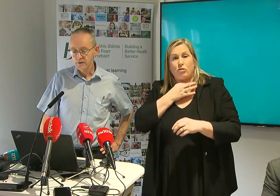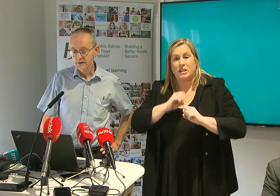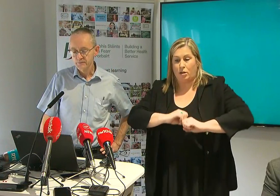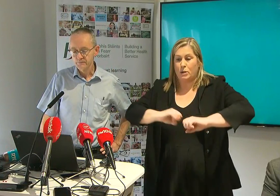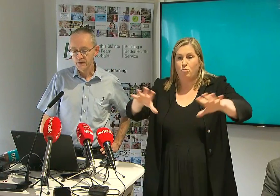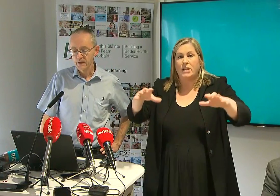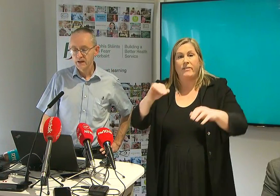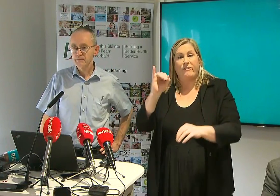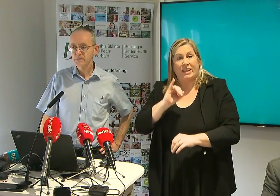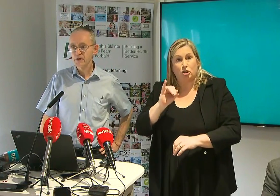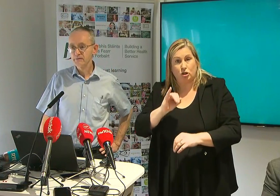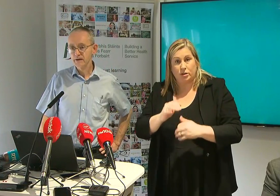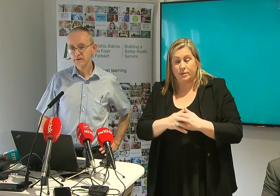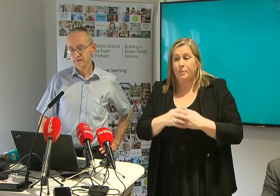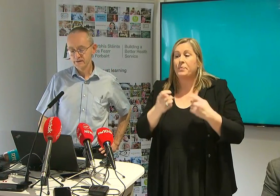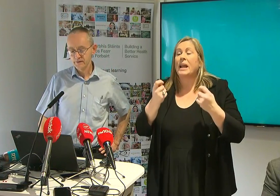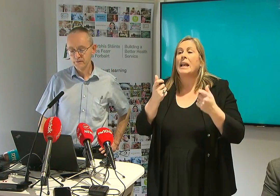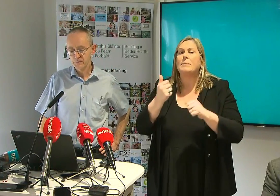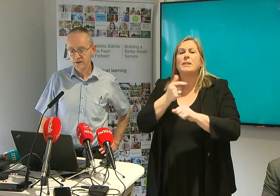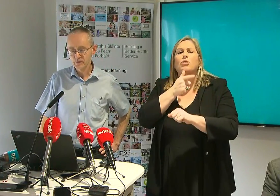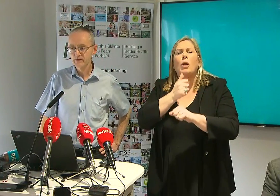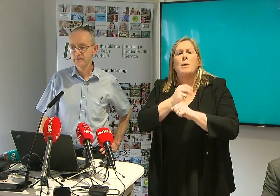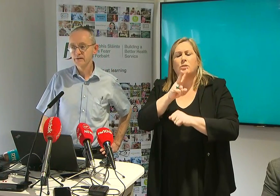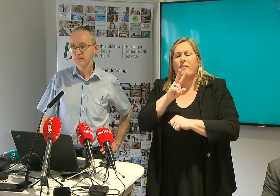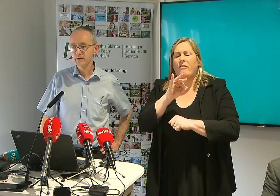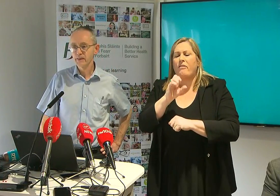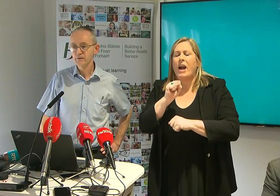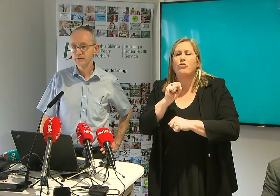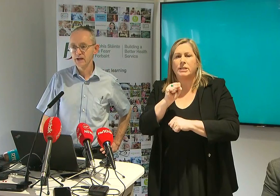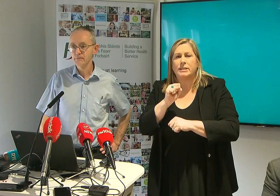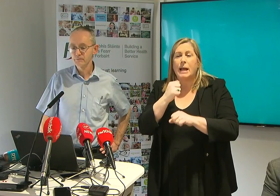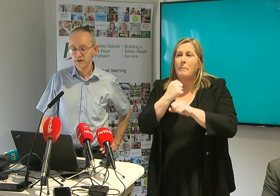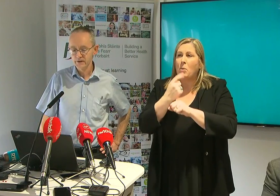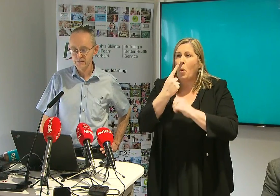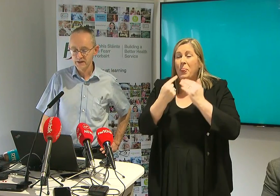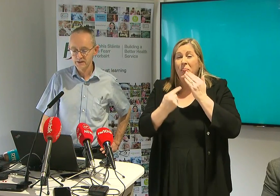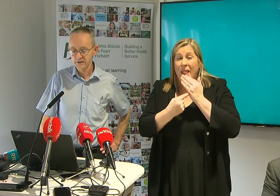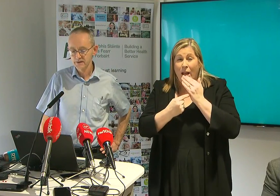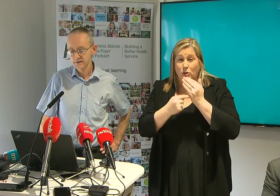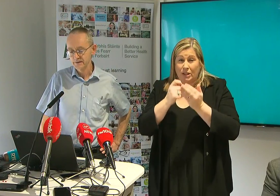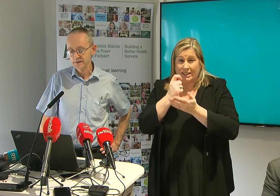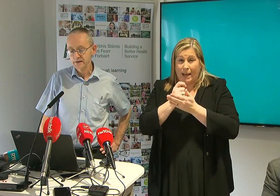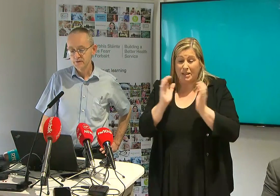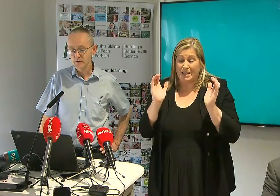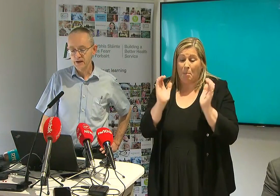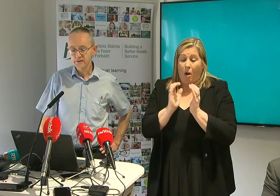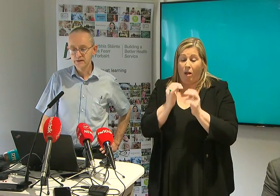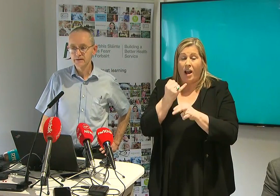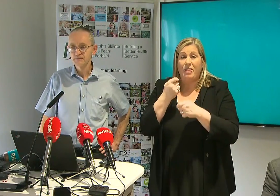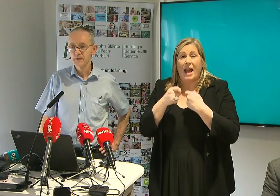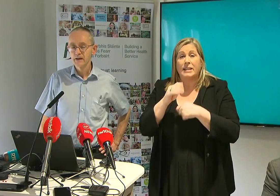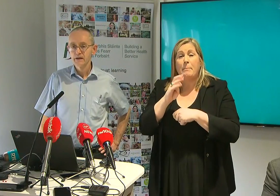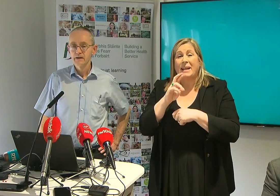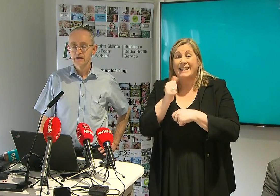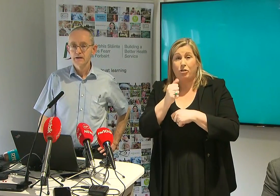So a little bit about a virus. Some of you may know this. It's about 1,000 times smaller than a bacteria, so you can't see